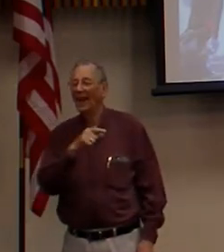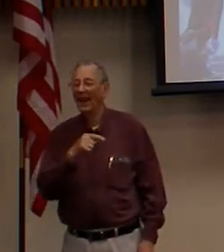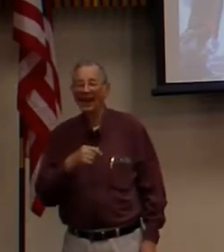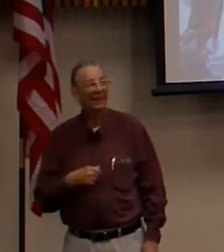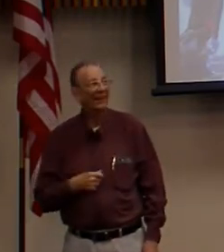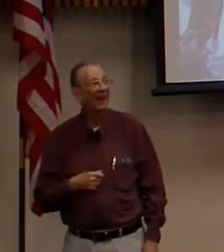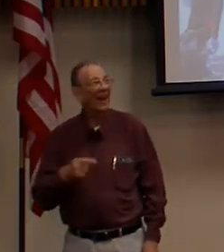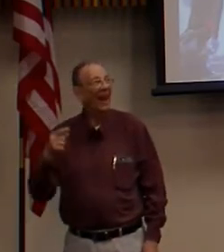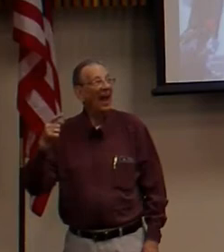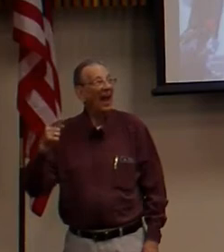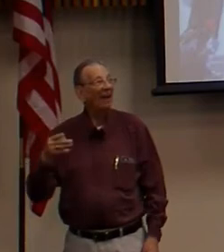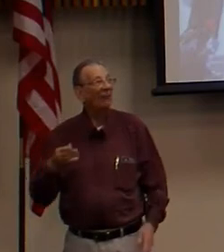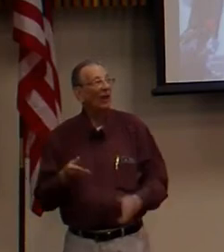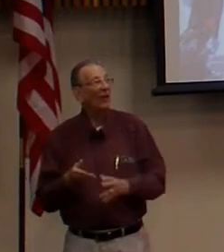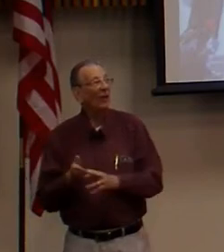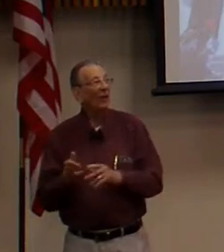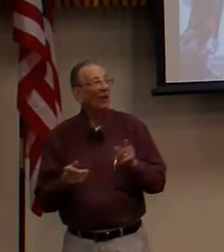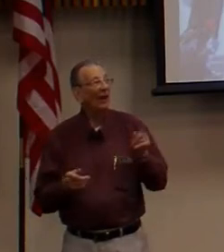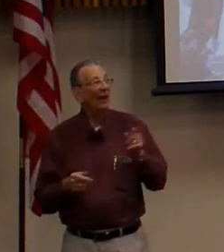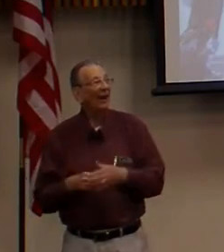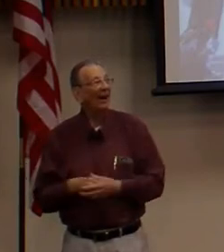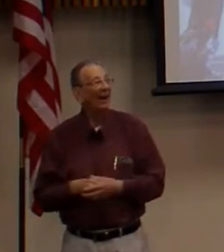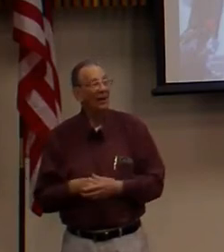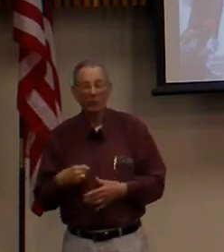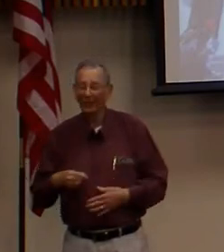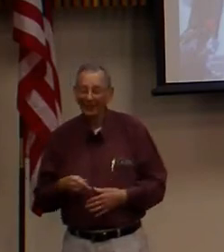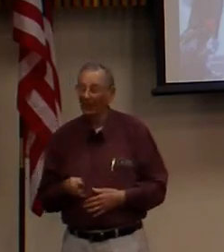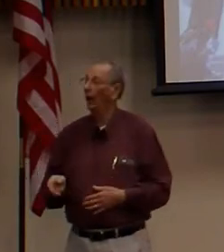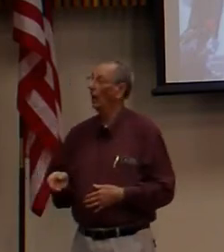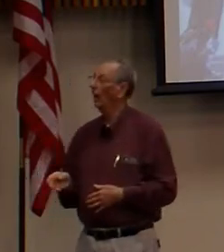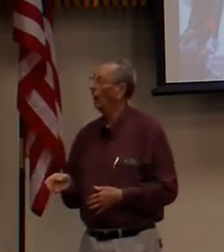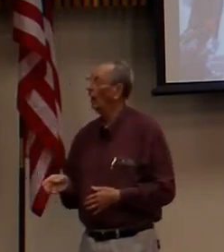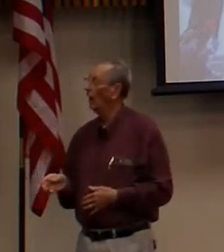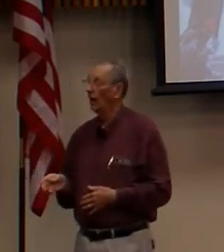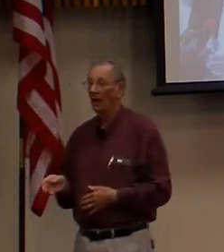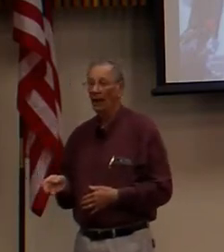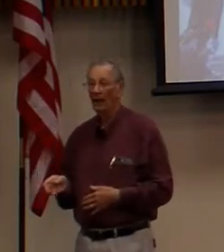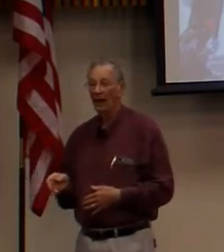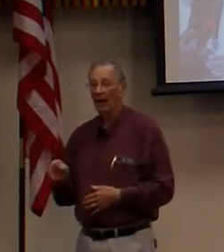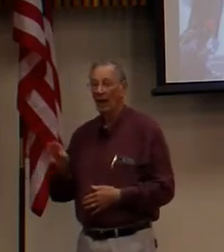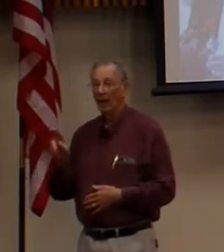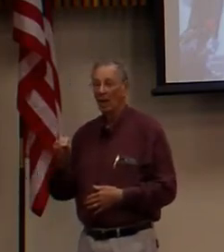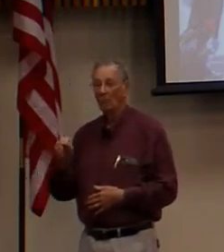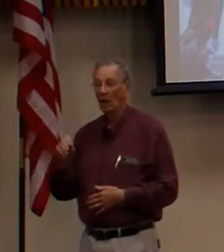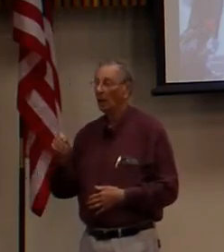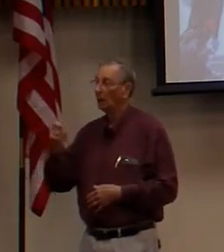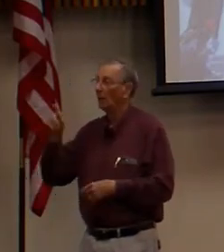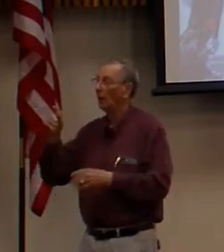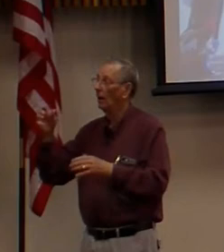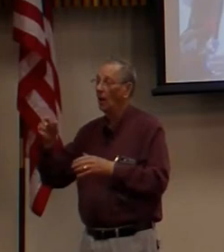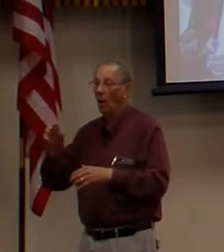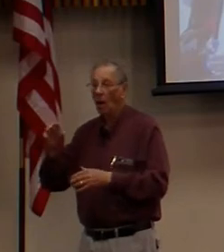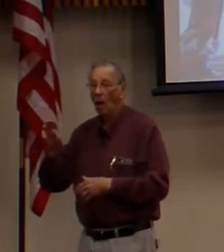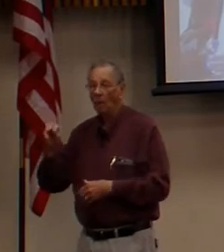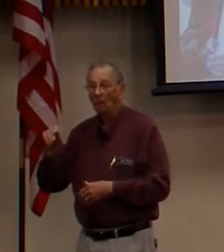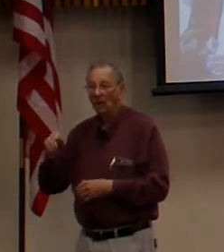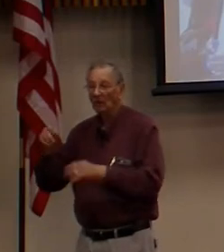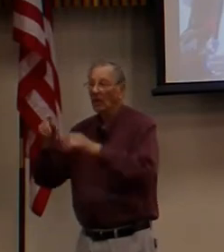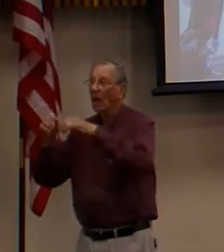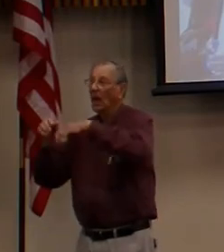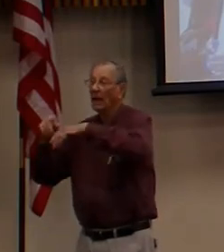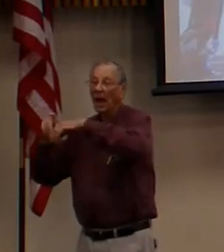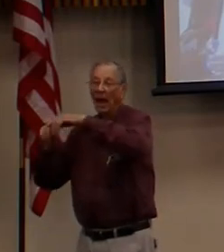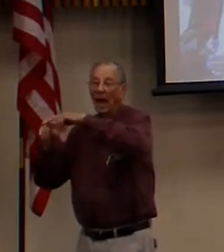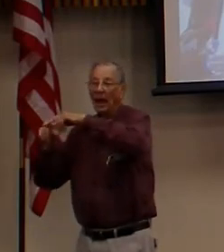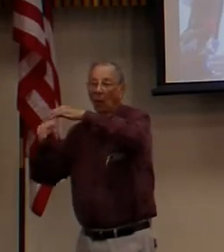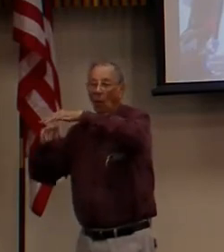this is about halfway through, you know. We turned, and we were going down this street, and all these umbrellas were just hanging, you